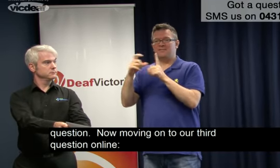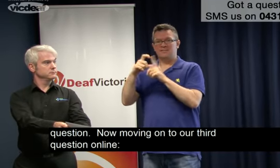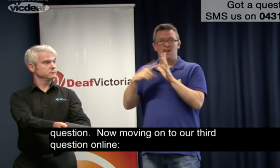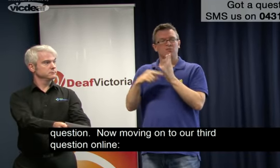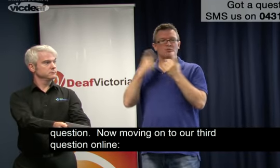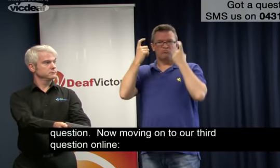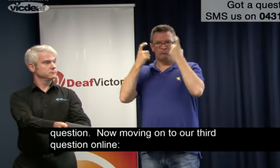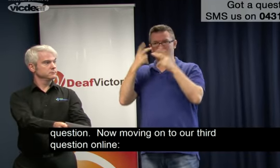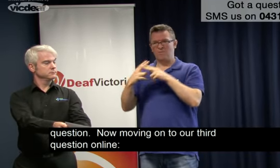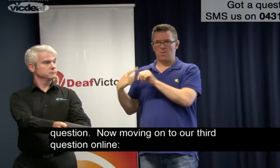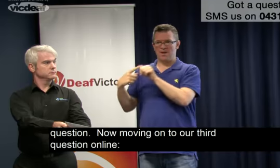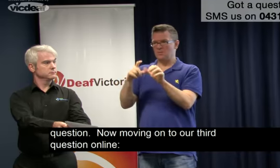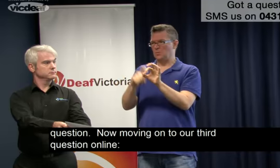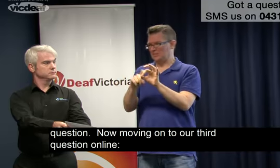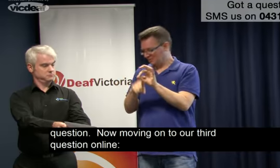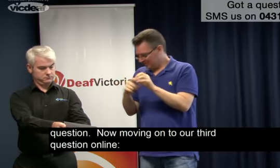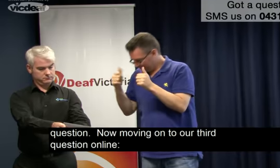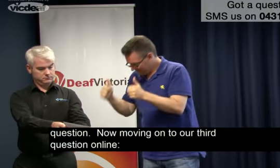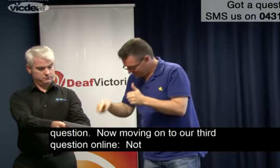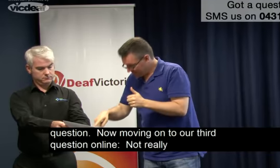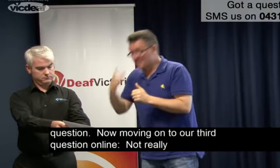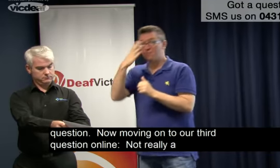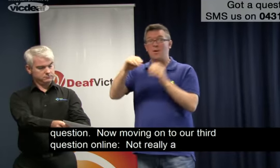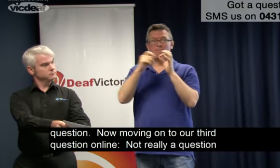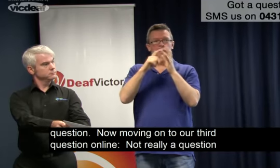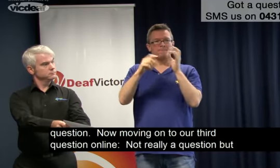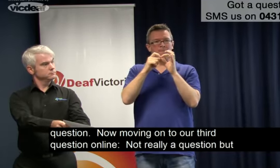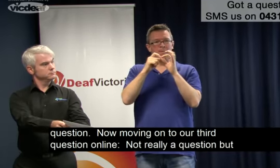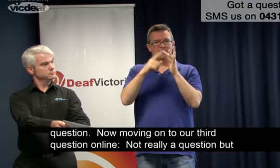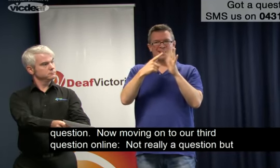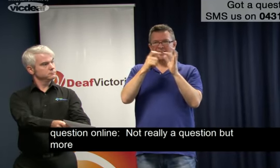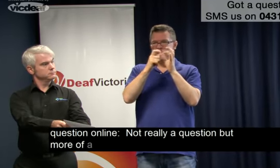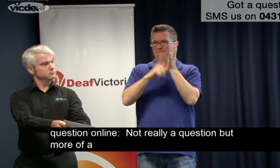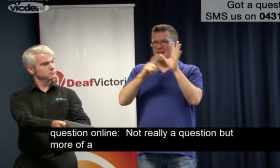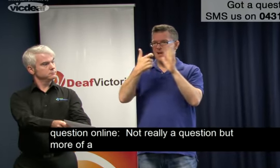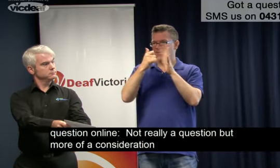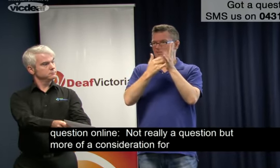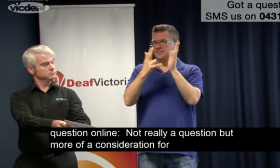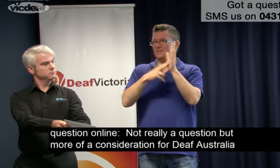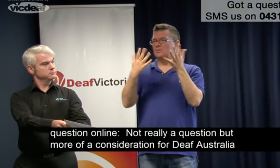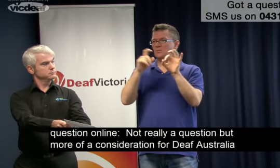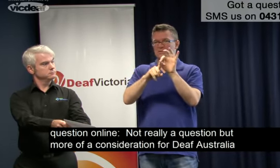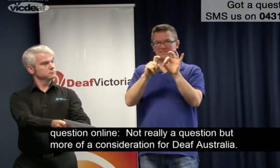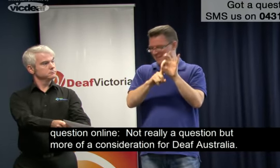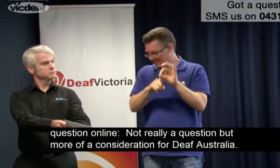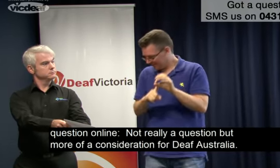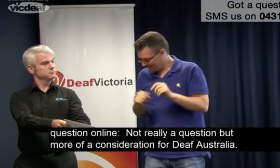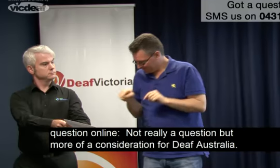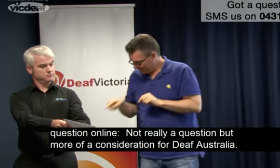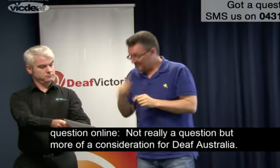It's not really a question, but more of a consideration for Deaf Australia. It's from Bobby Blackson, who